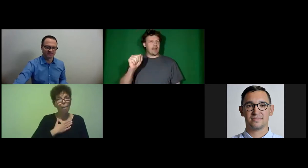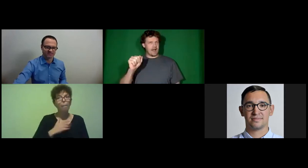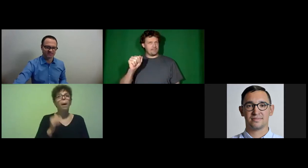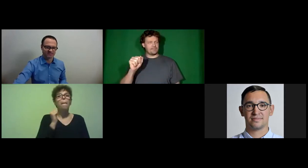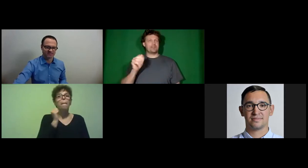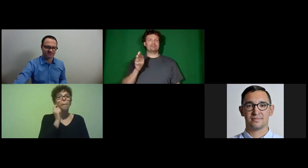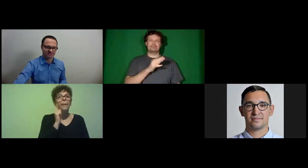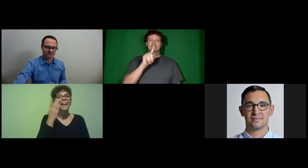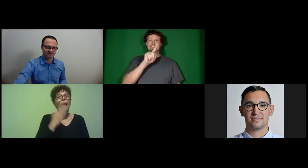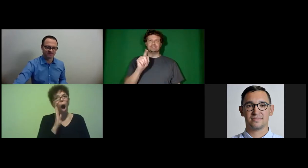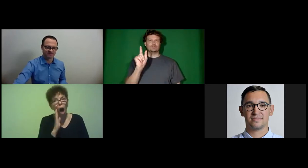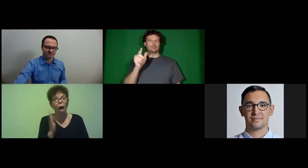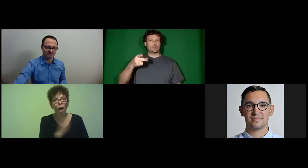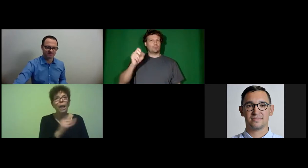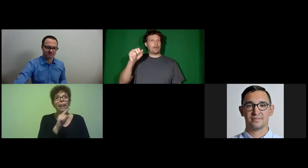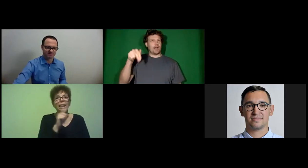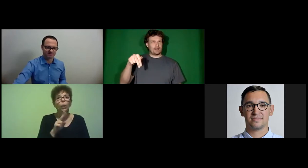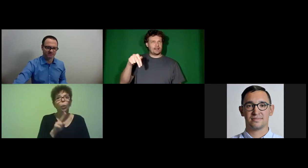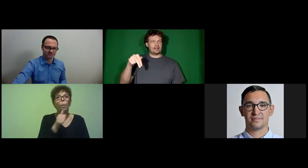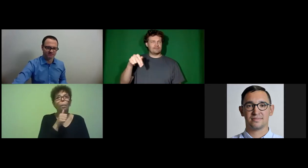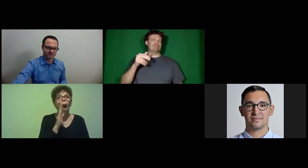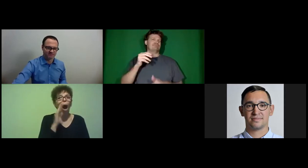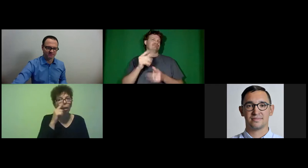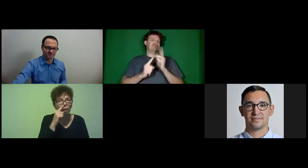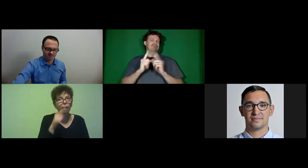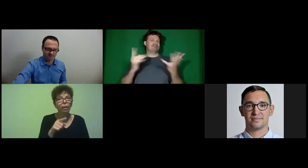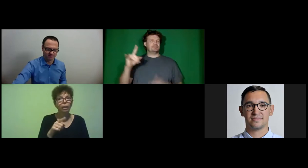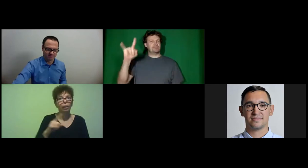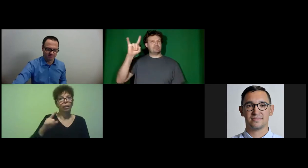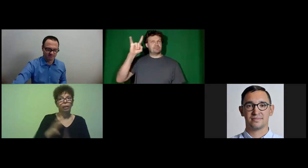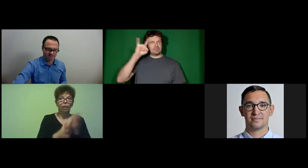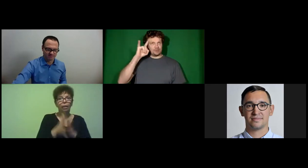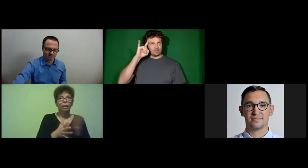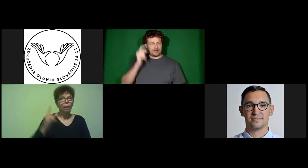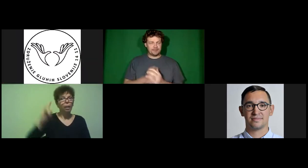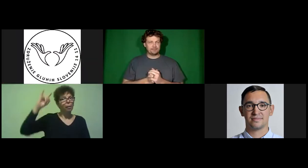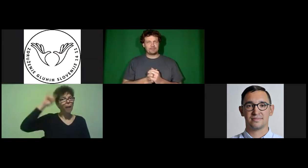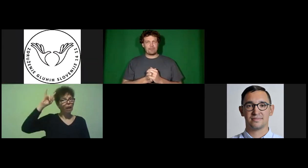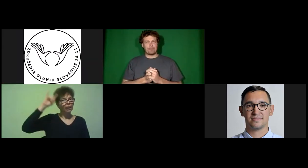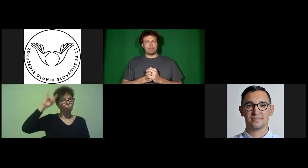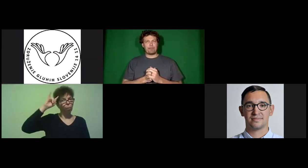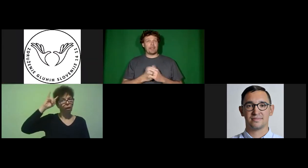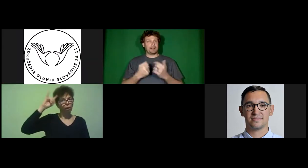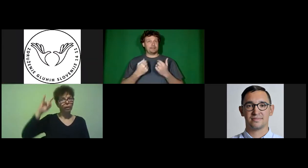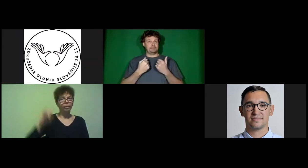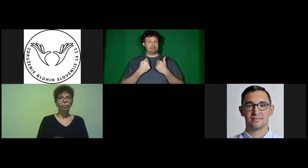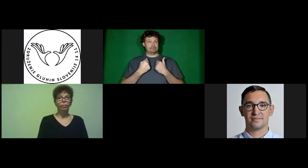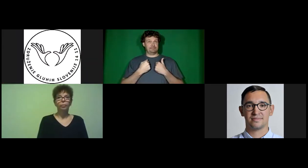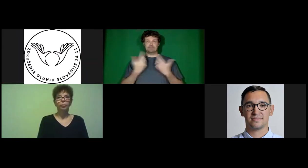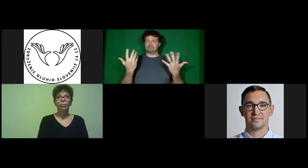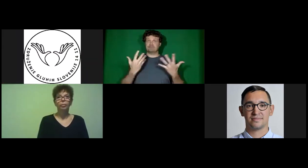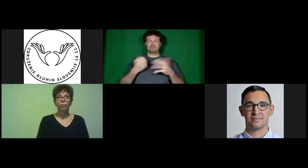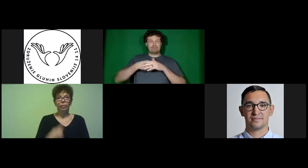My name, again, is Miha. Miha Zupan. This is my sign name.